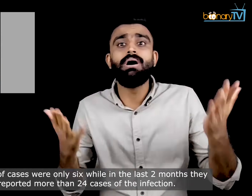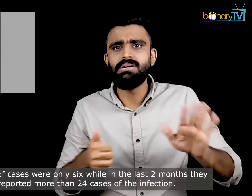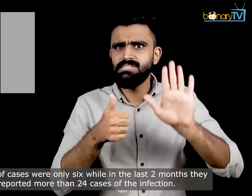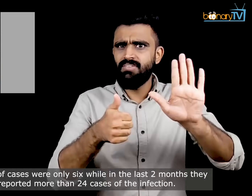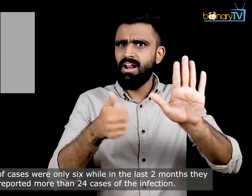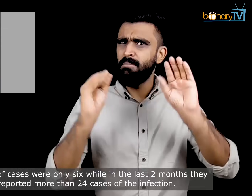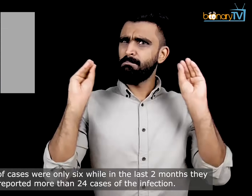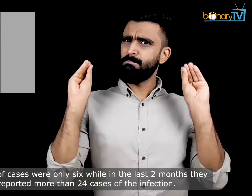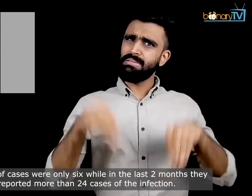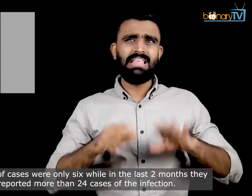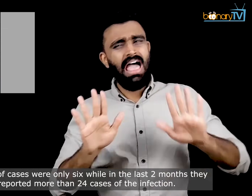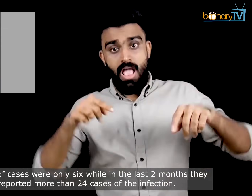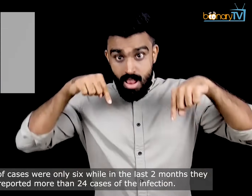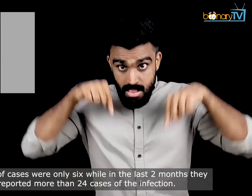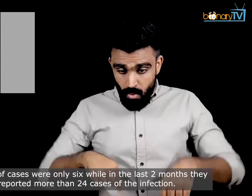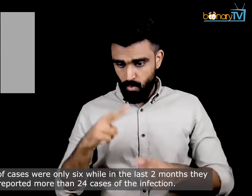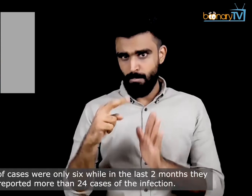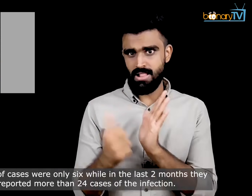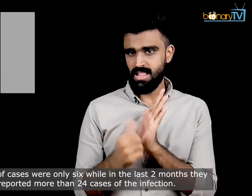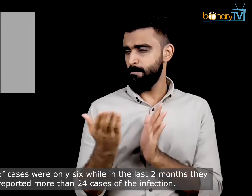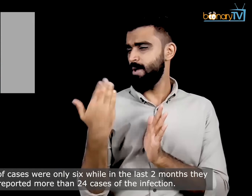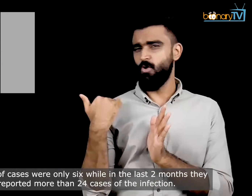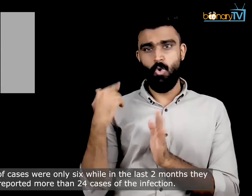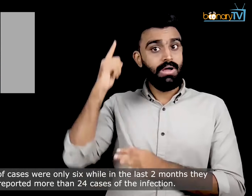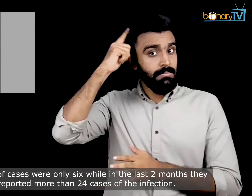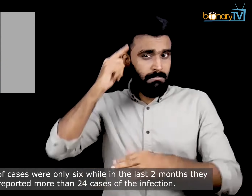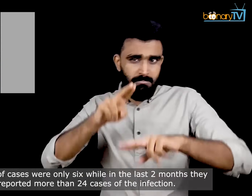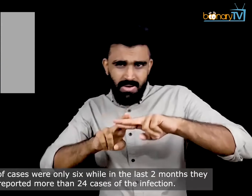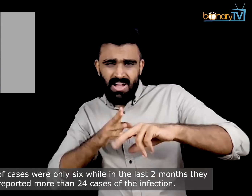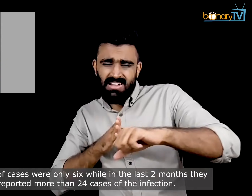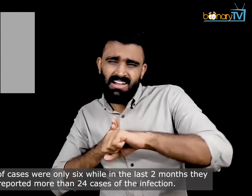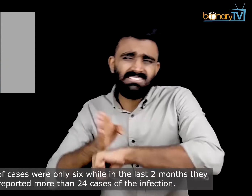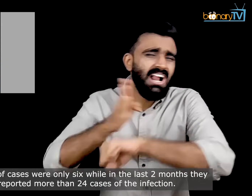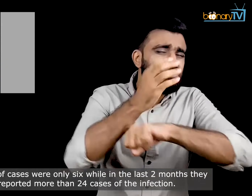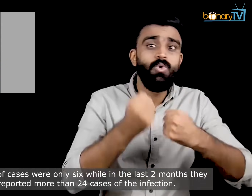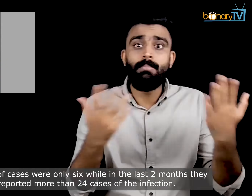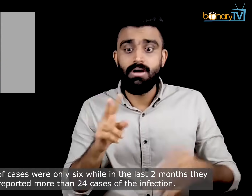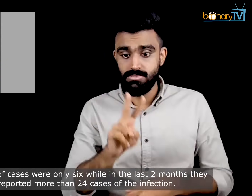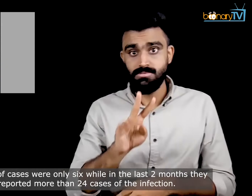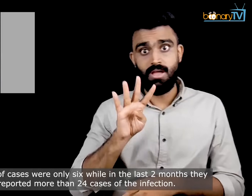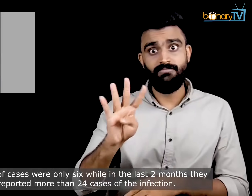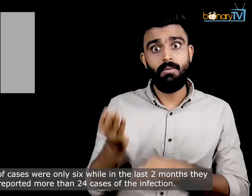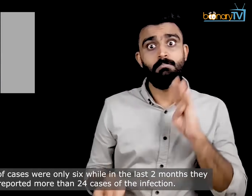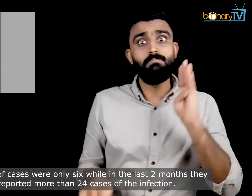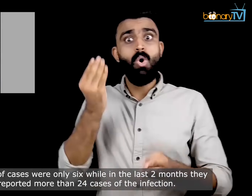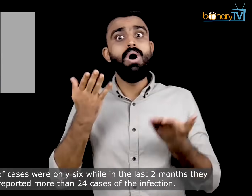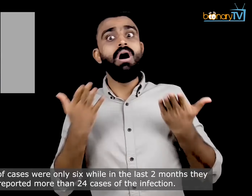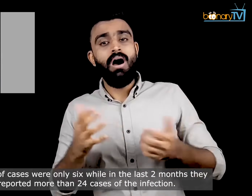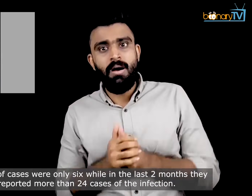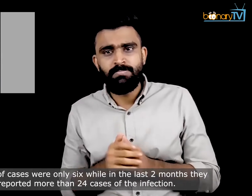cases were only six. While in the last two months, they had reported more than 24 cases of the